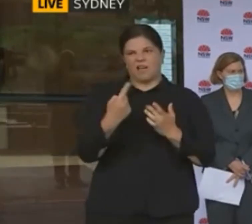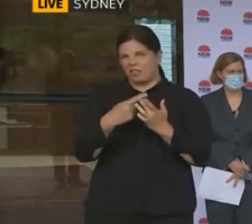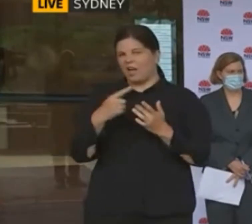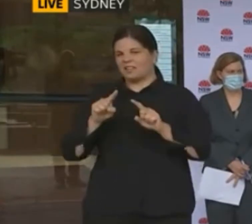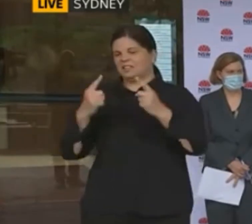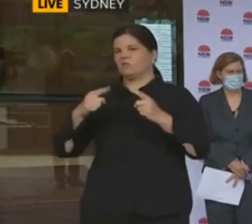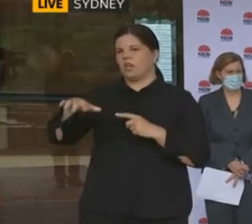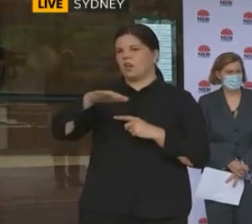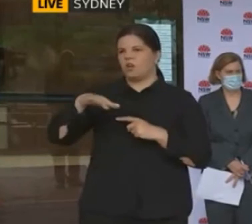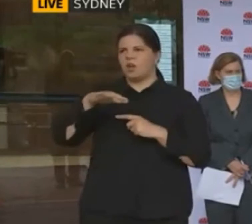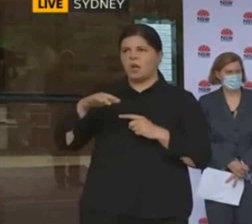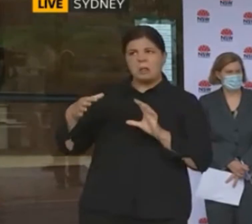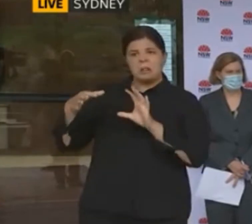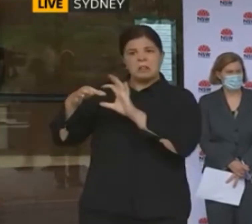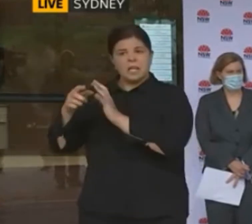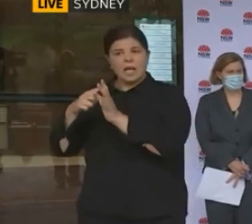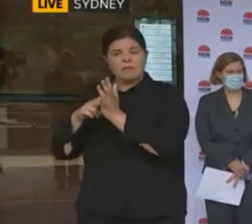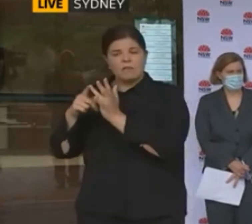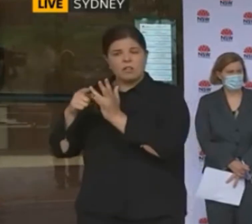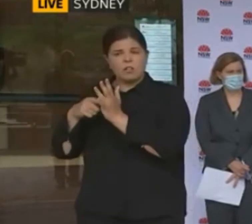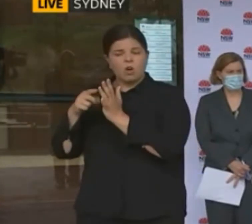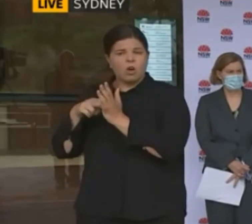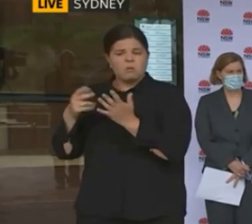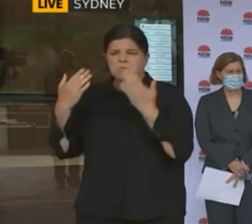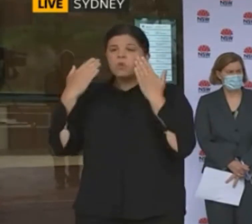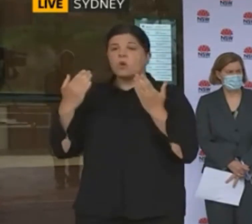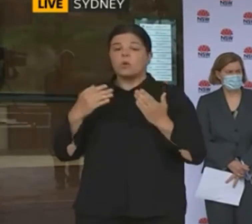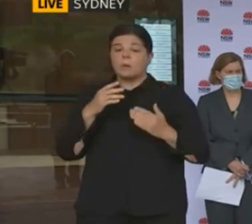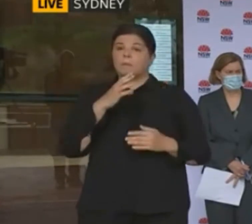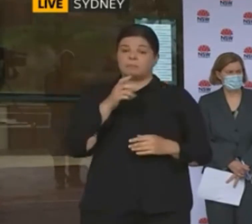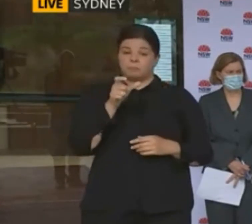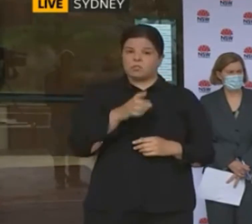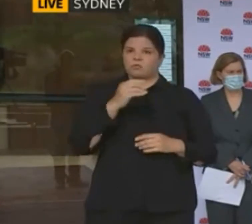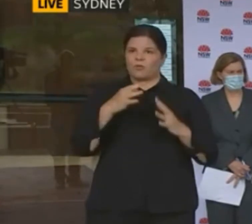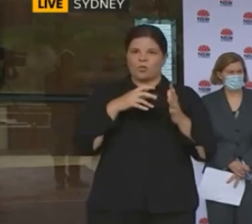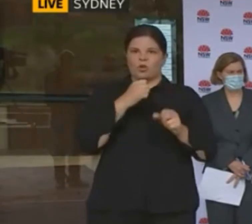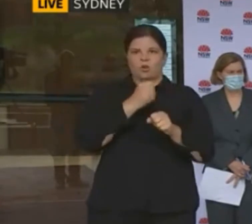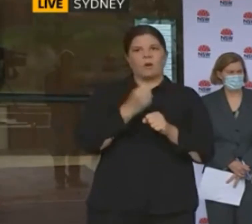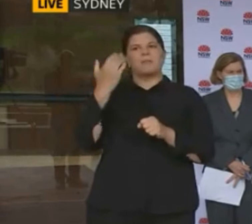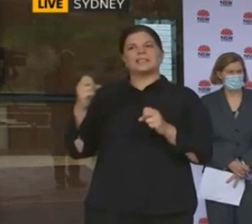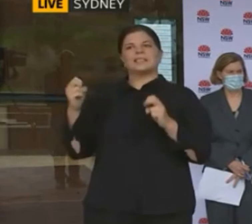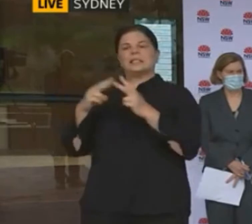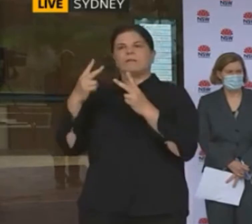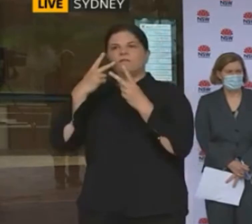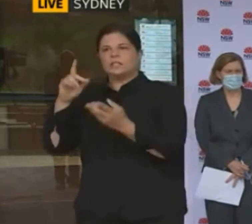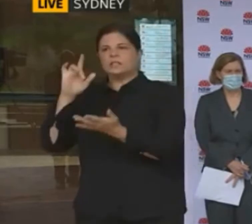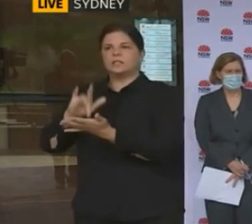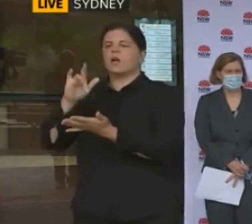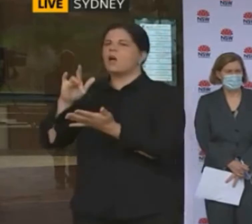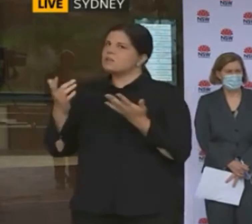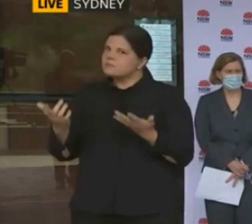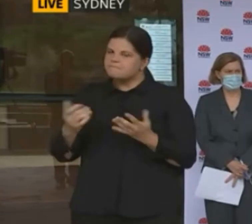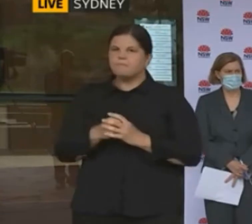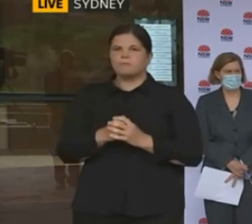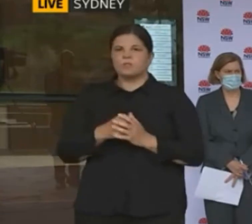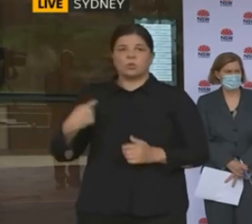they're somehow not linked to the Avalon cluster. That case from Wollongong had been in Sydney. However, until those links are established, all of us in Greater